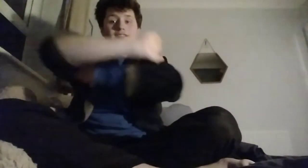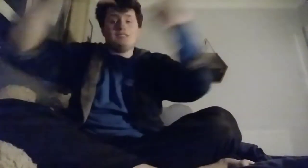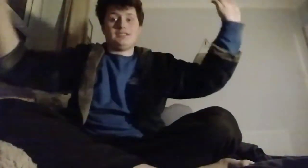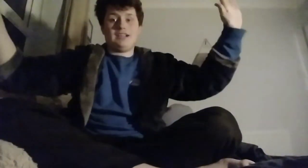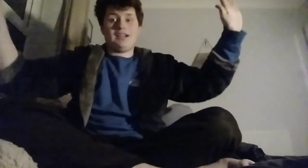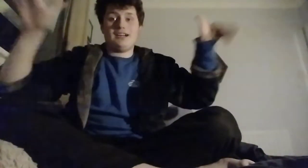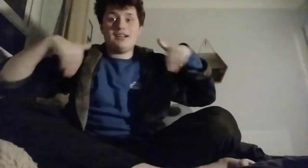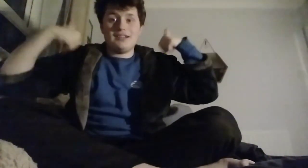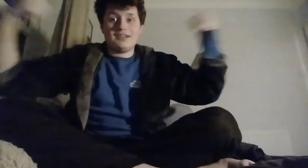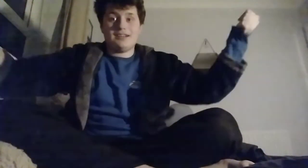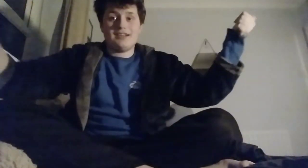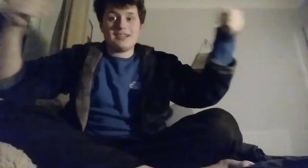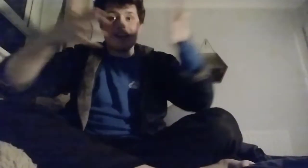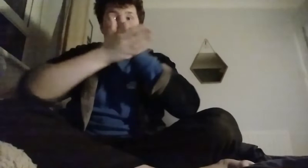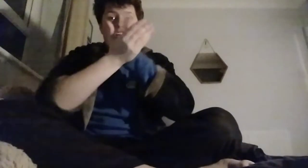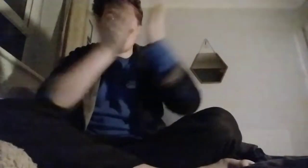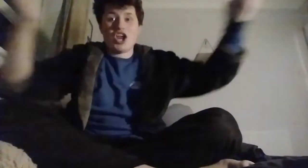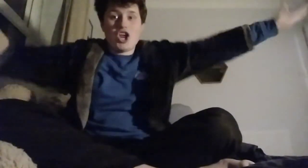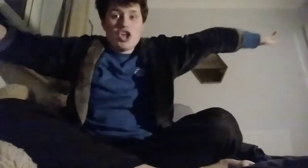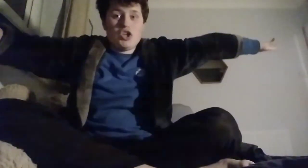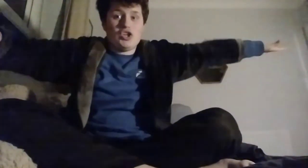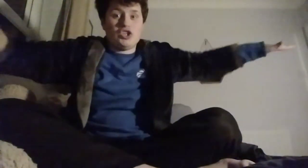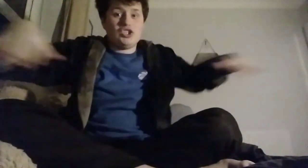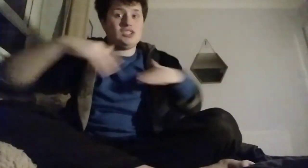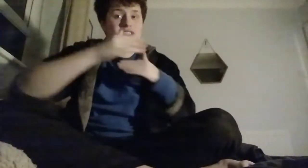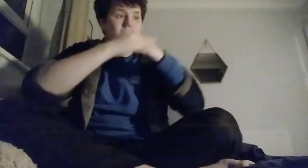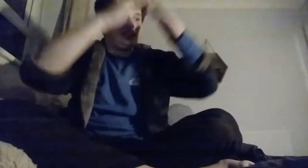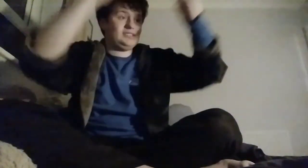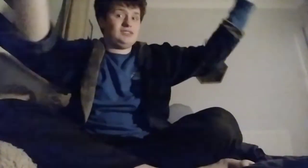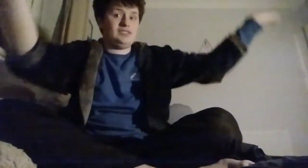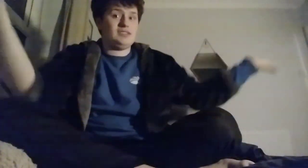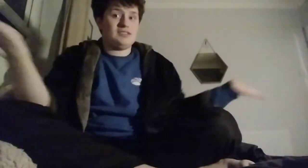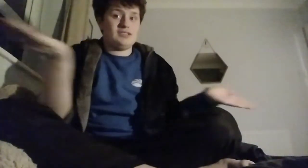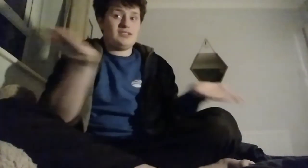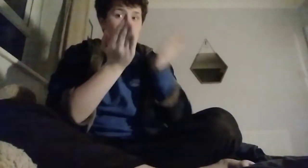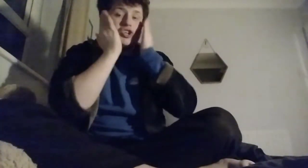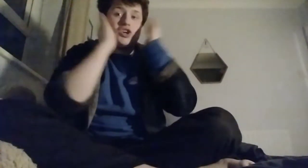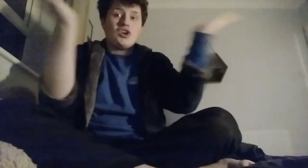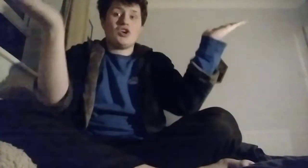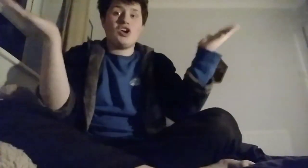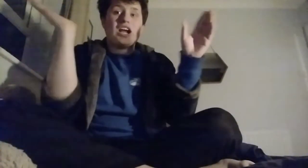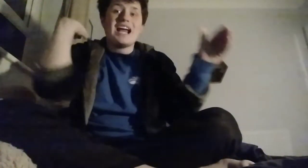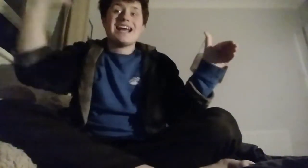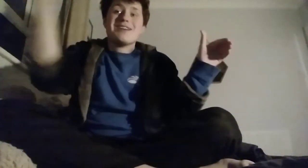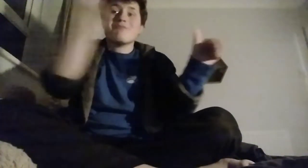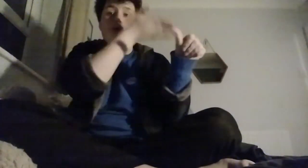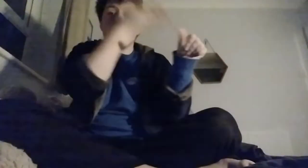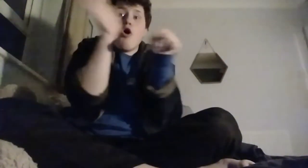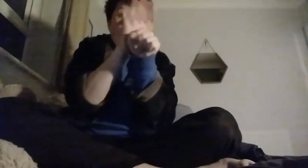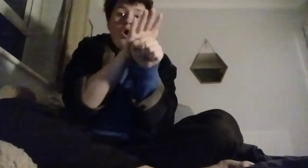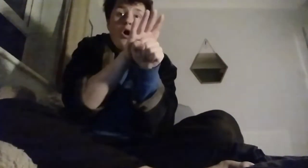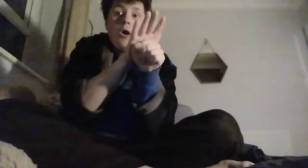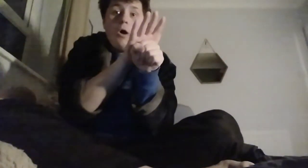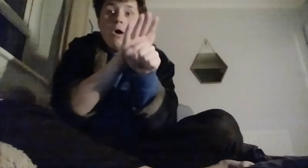You're familiar and I don't see you anymore.